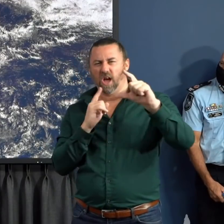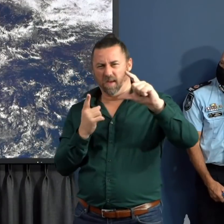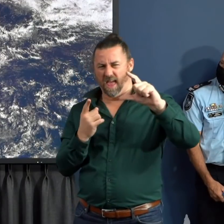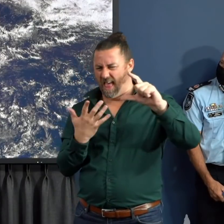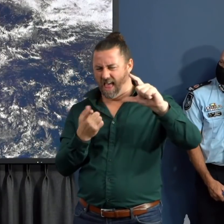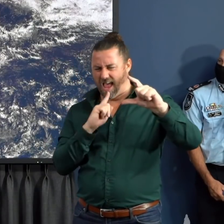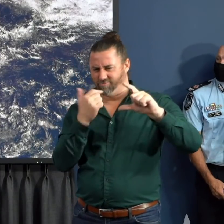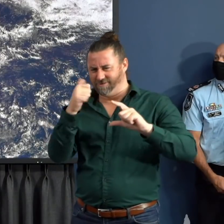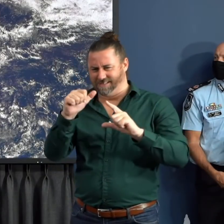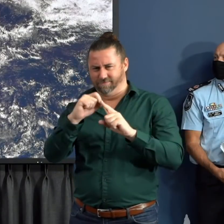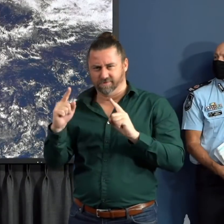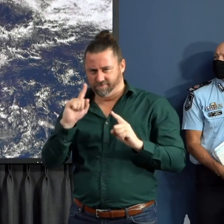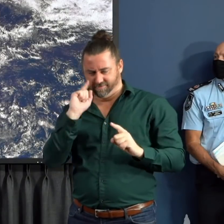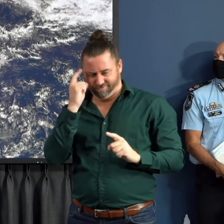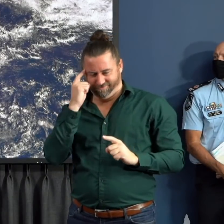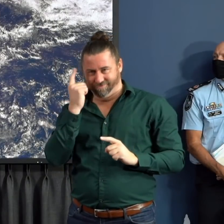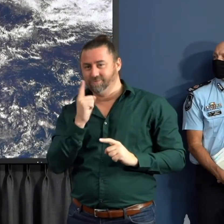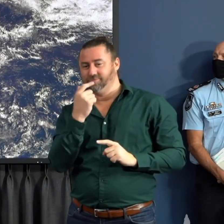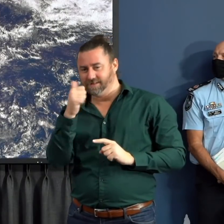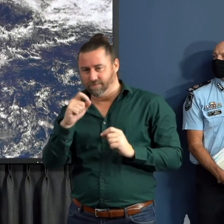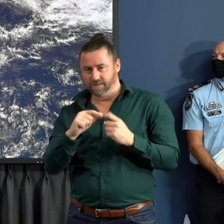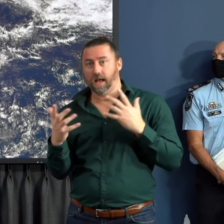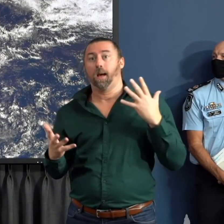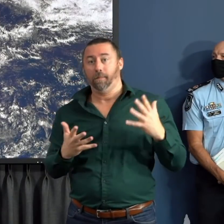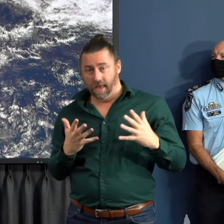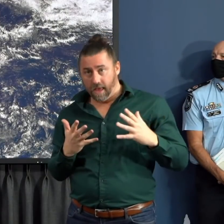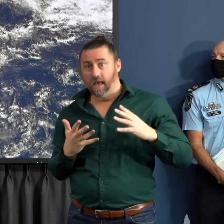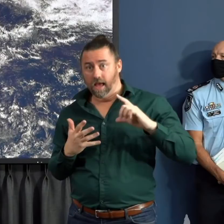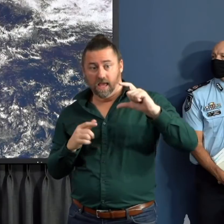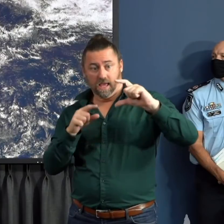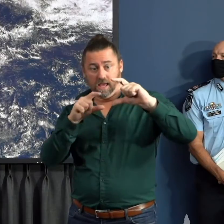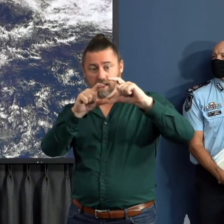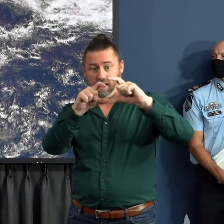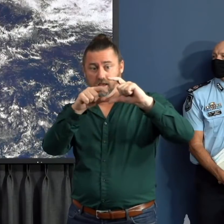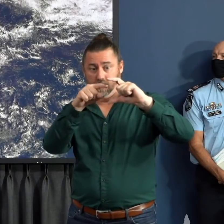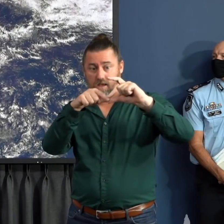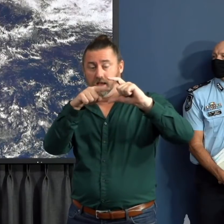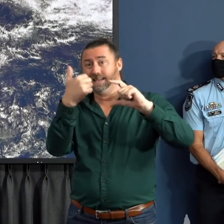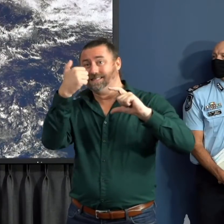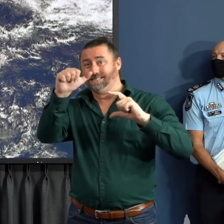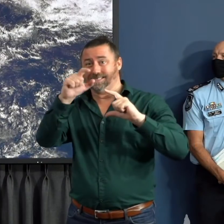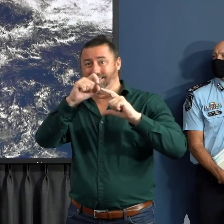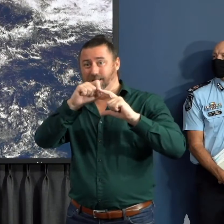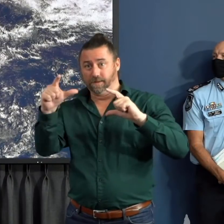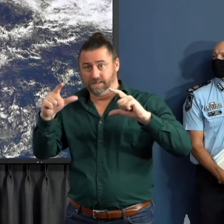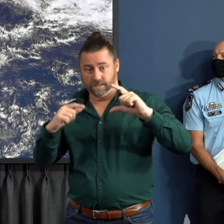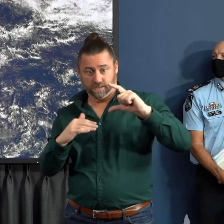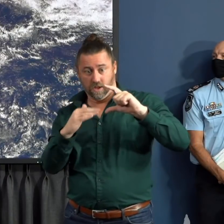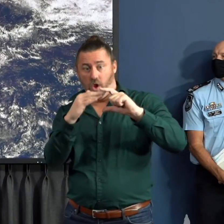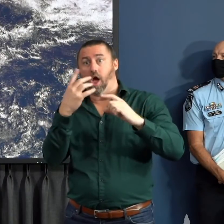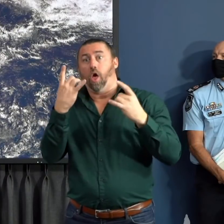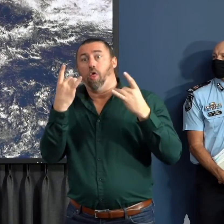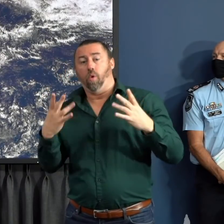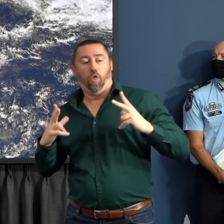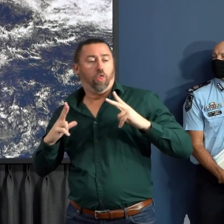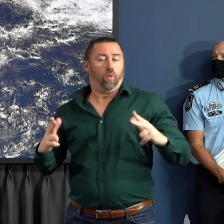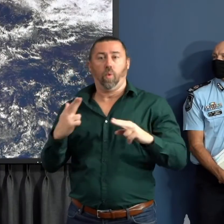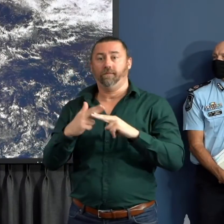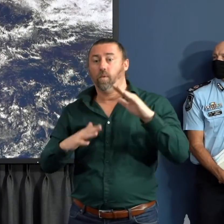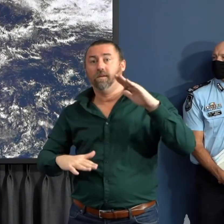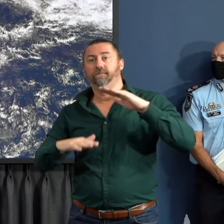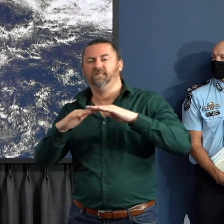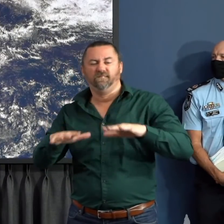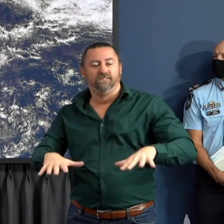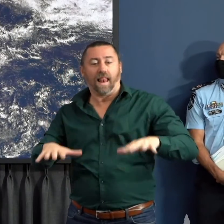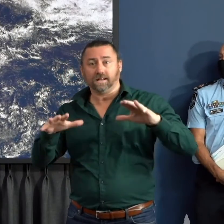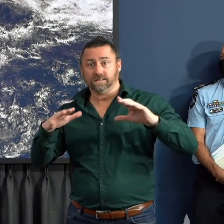represents is that we have 40% approximately of the flood storage being utilised.